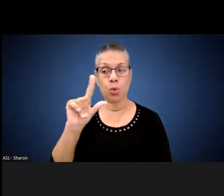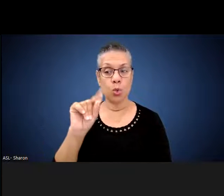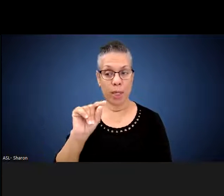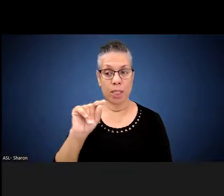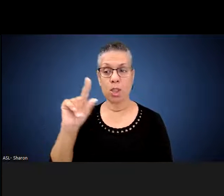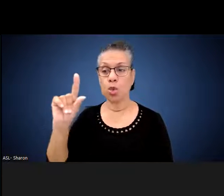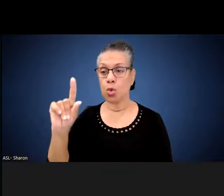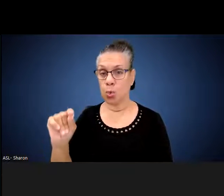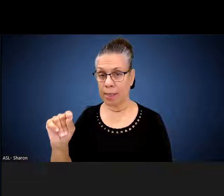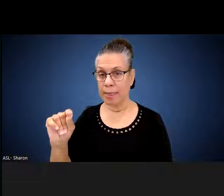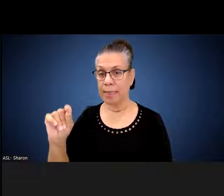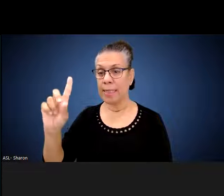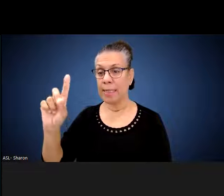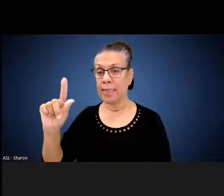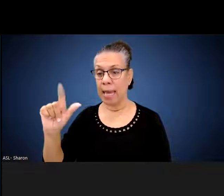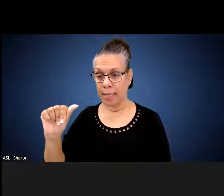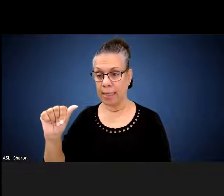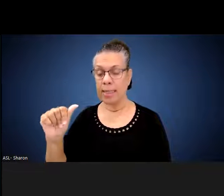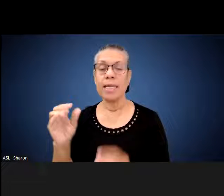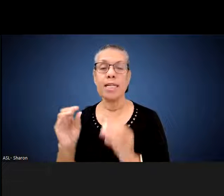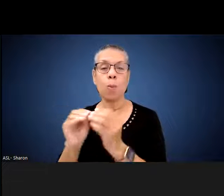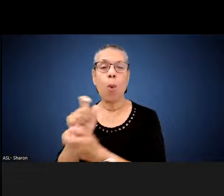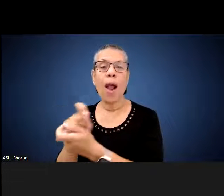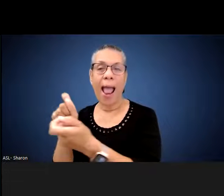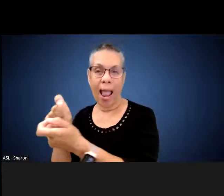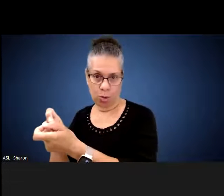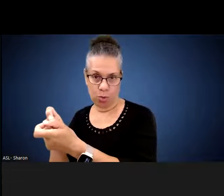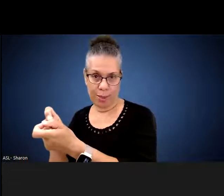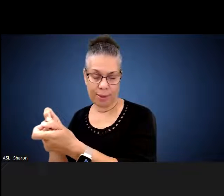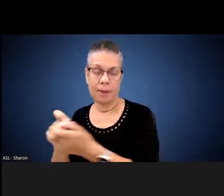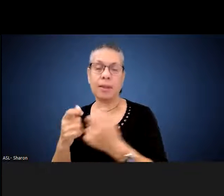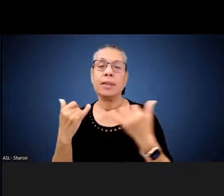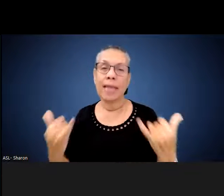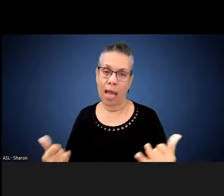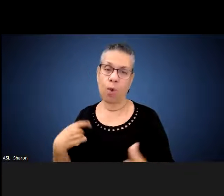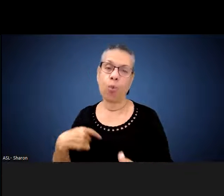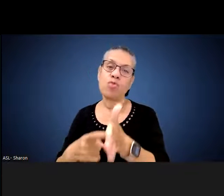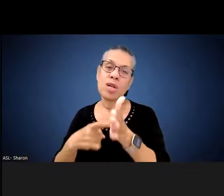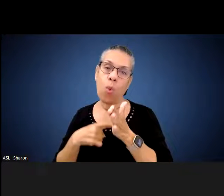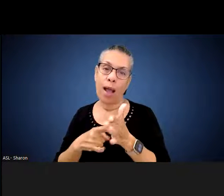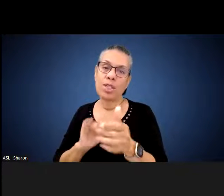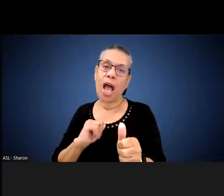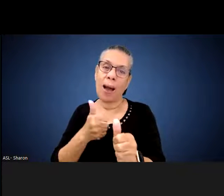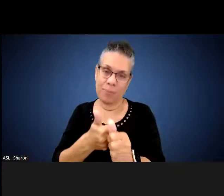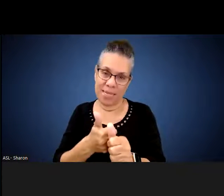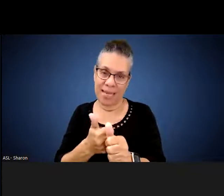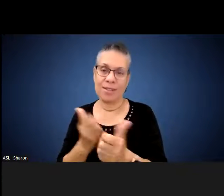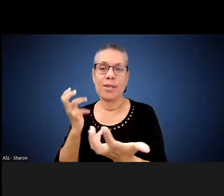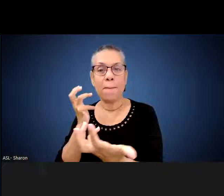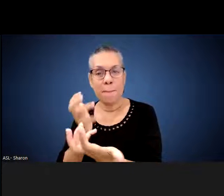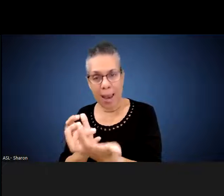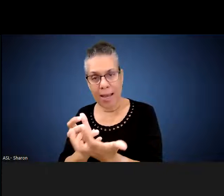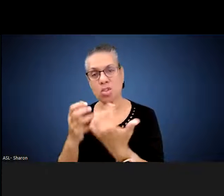US Census data has been made more accurate. So we're required to update our maps to incorporate that data, as I